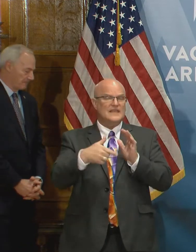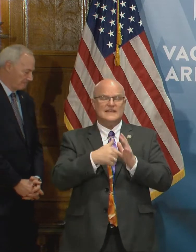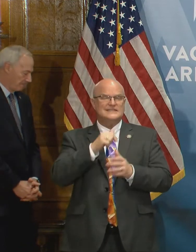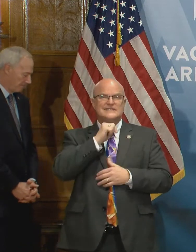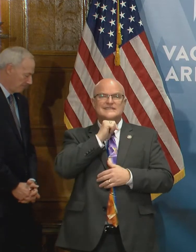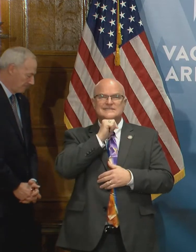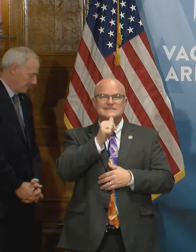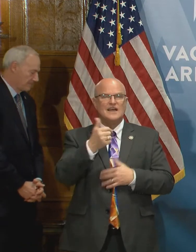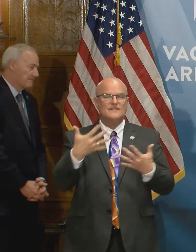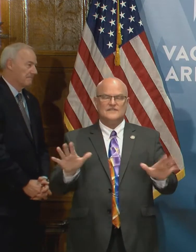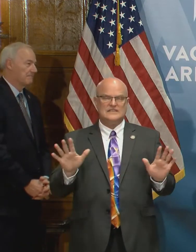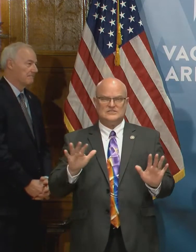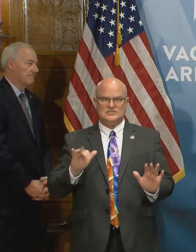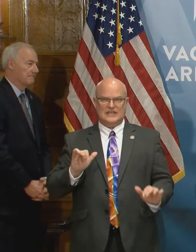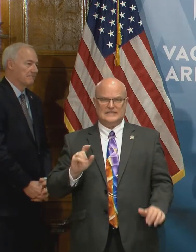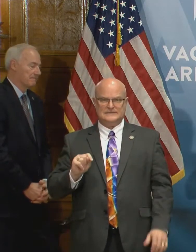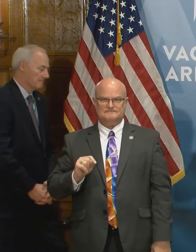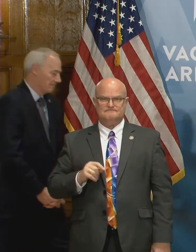not over yet.